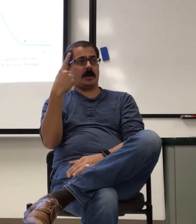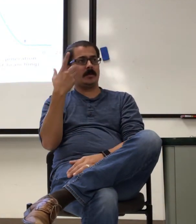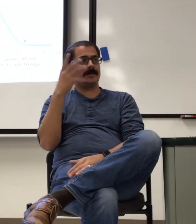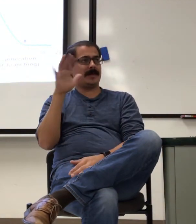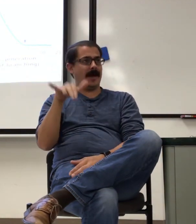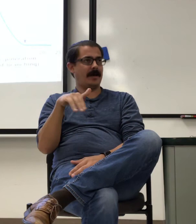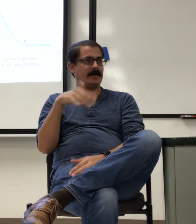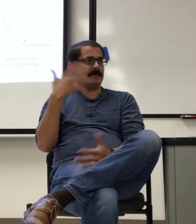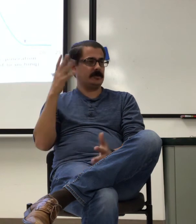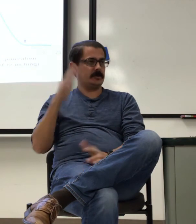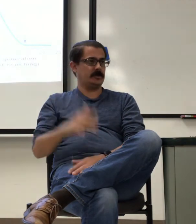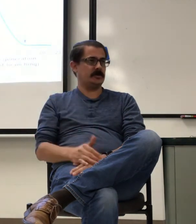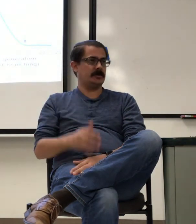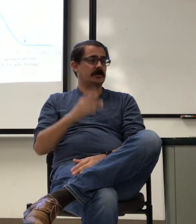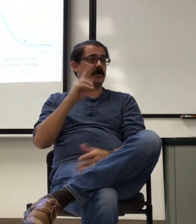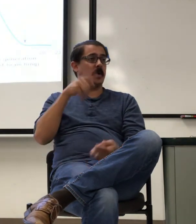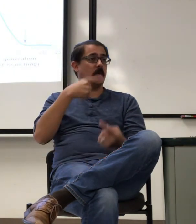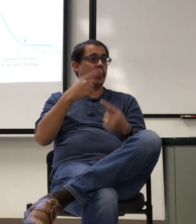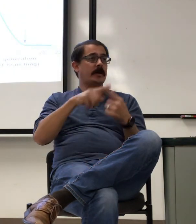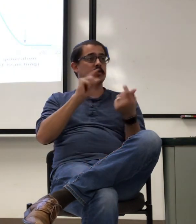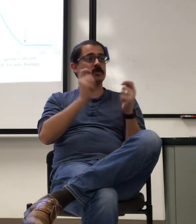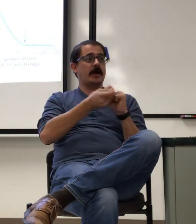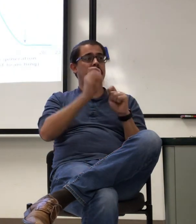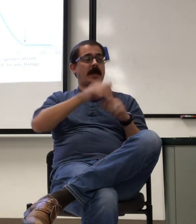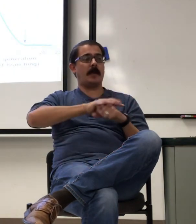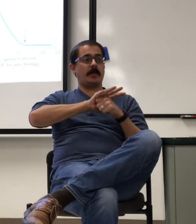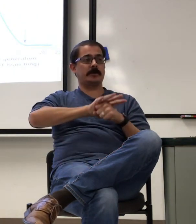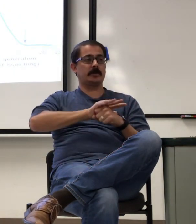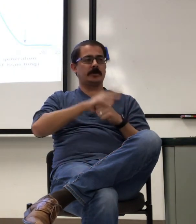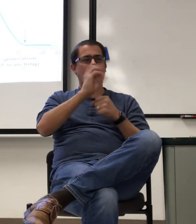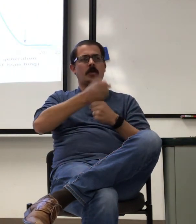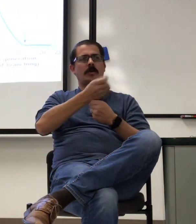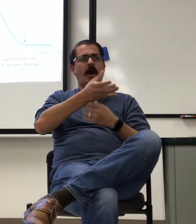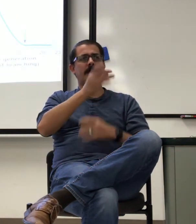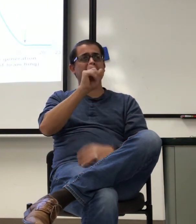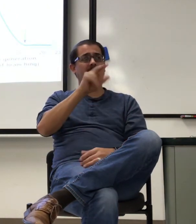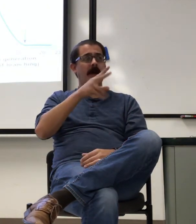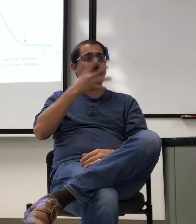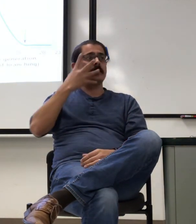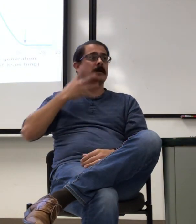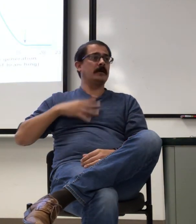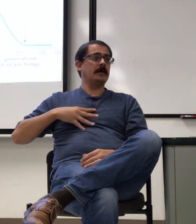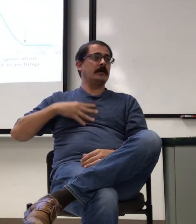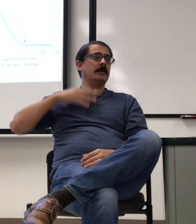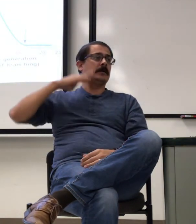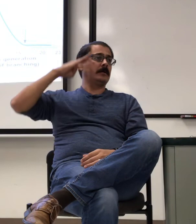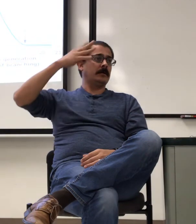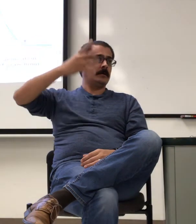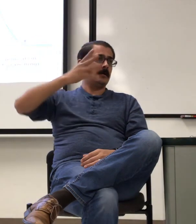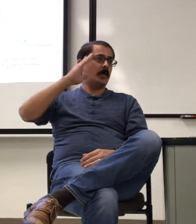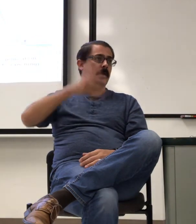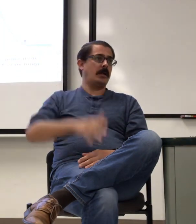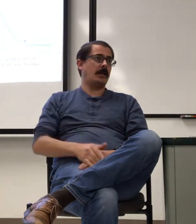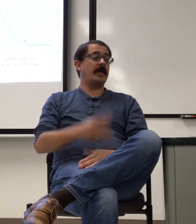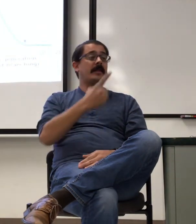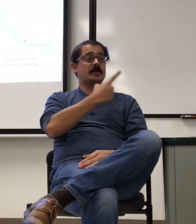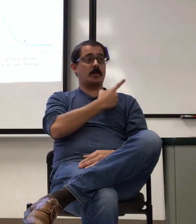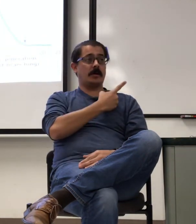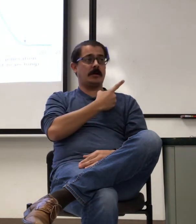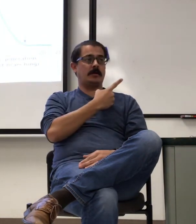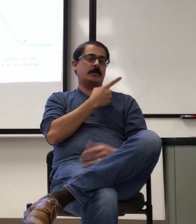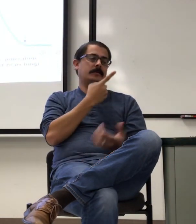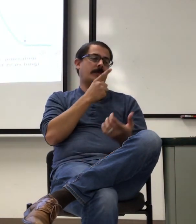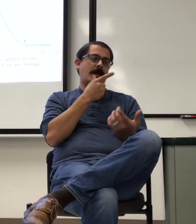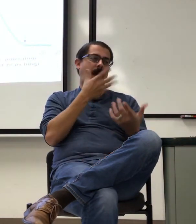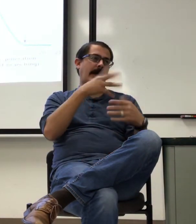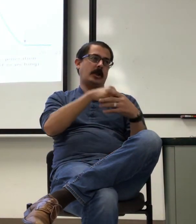So we did that. When you change that pressure, you cause air to flow. This one, besides friction,